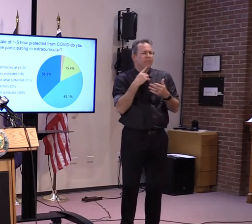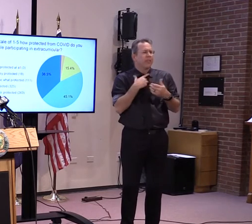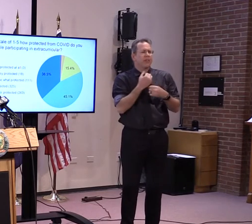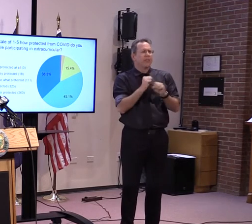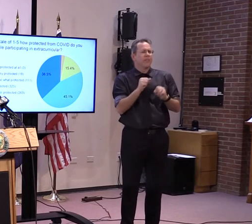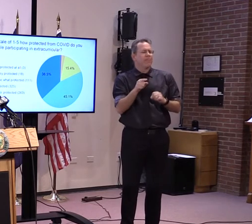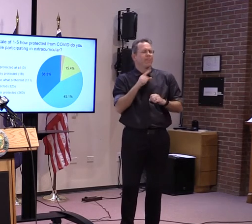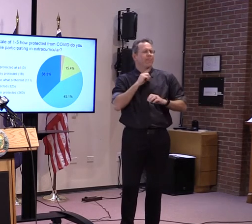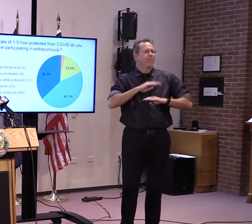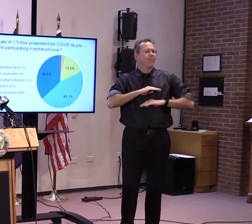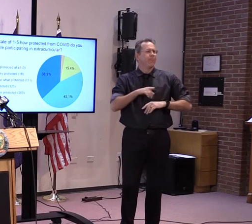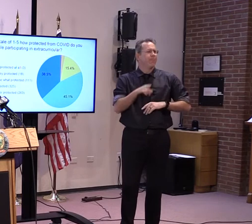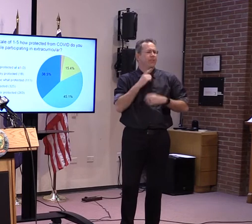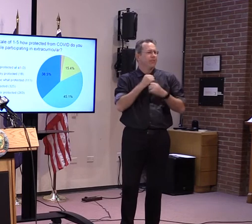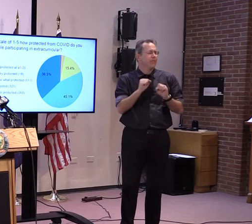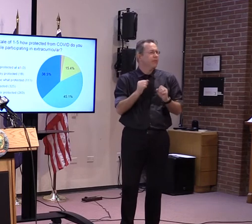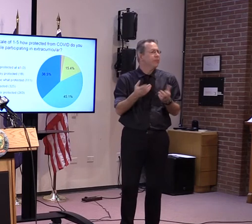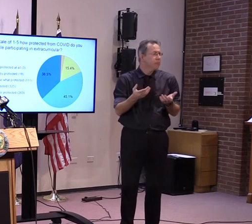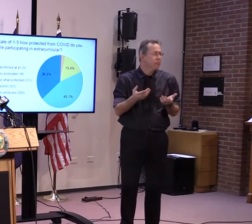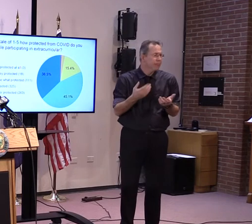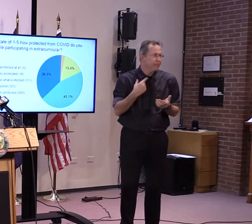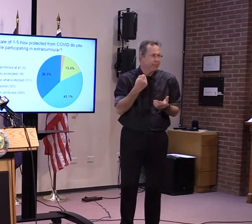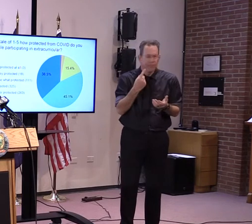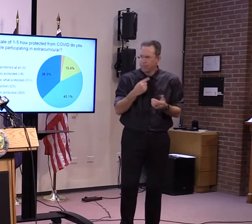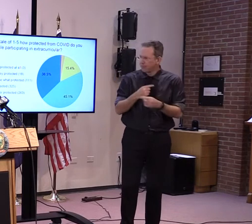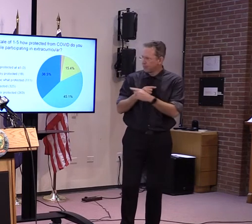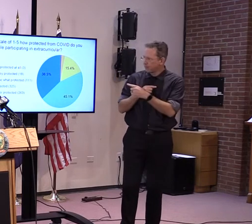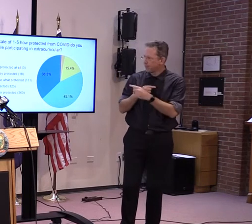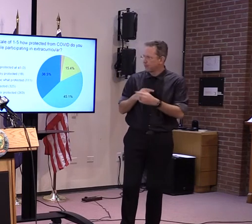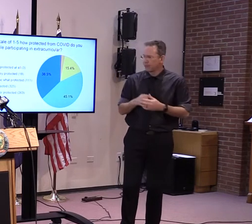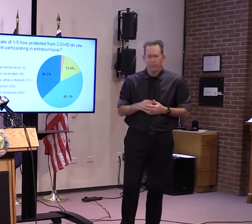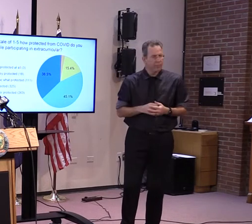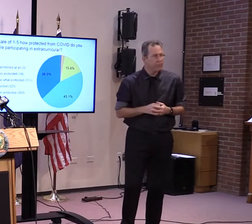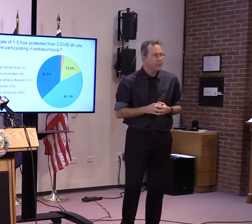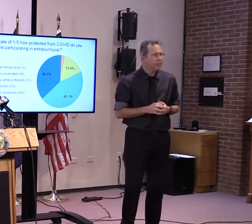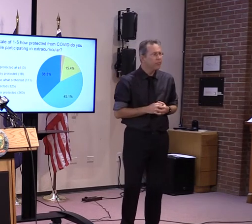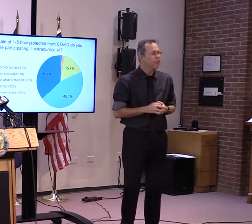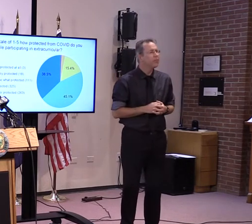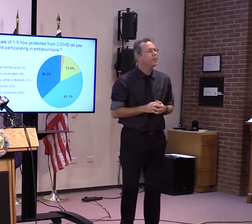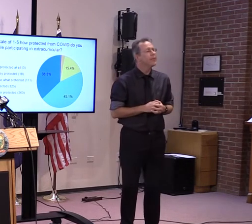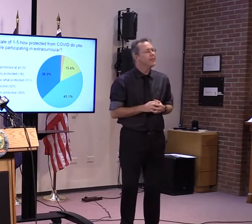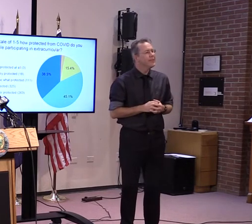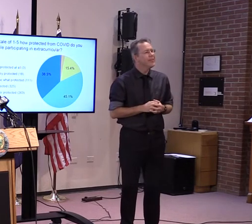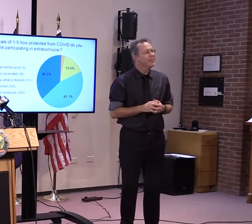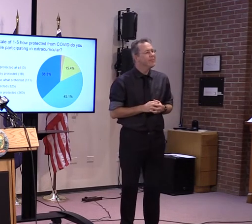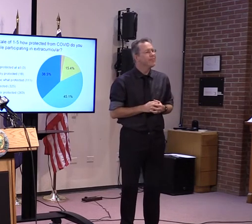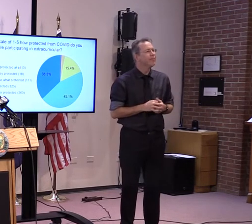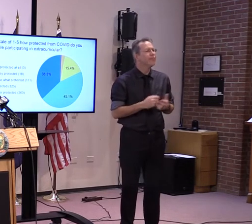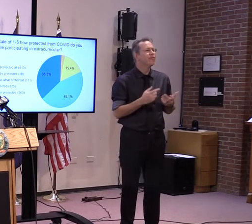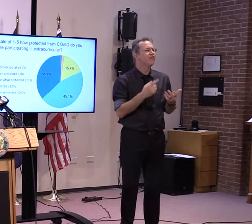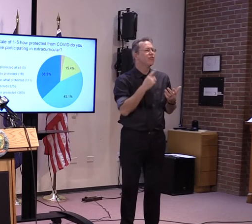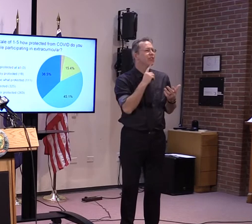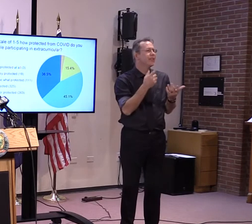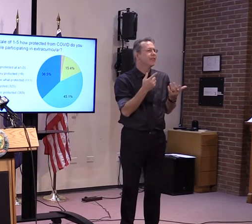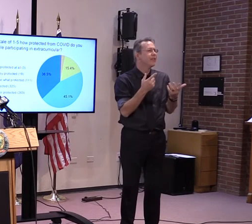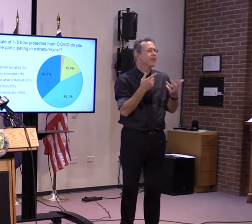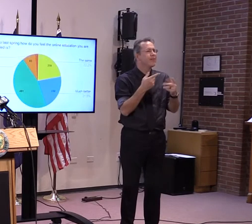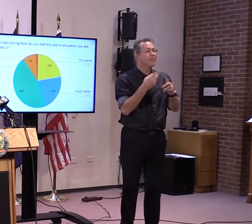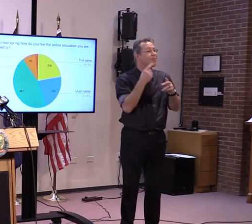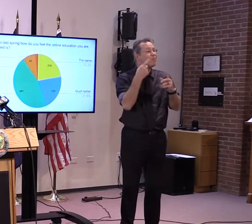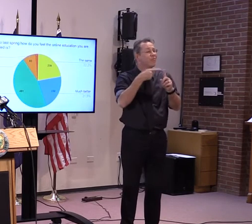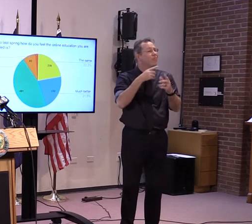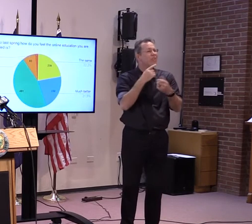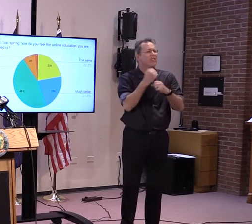because of not following social distancing rules or just basic not wearing properly. Next slide,